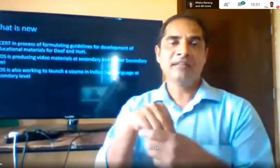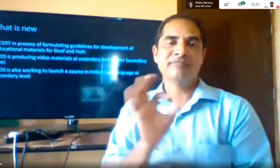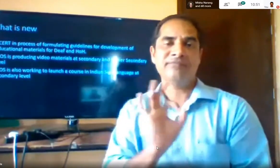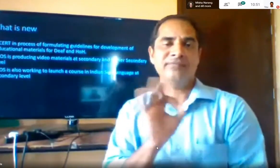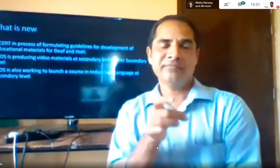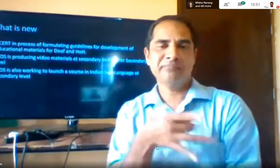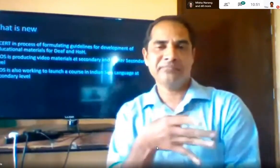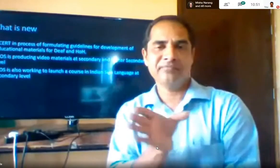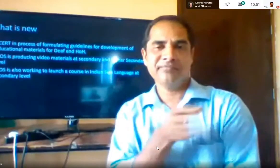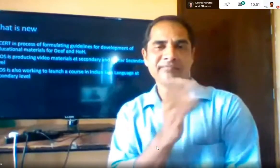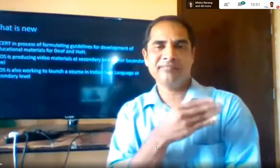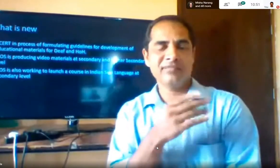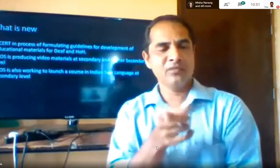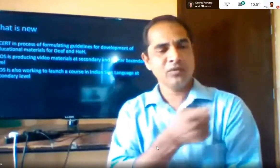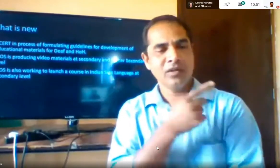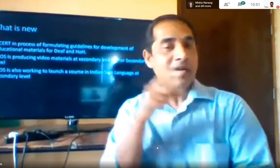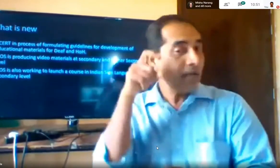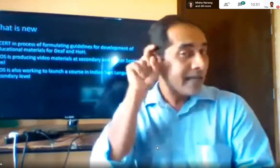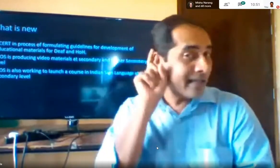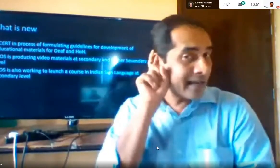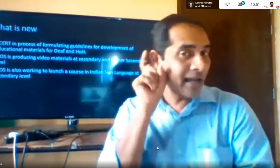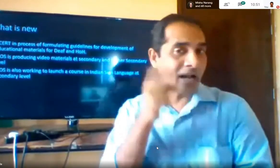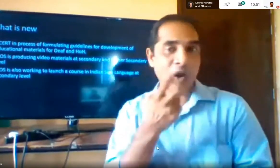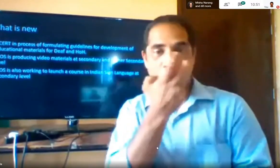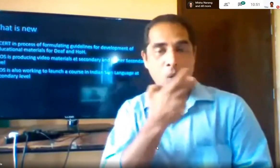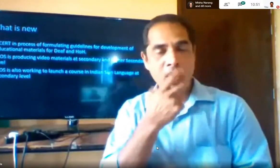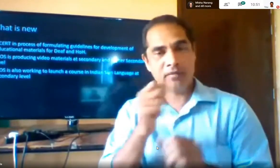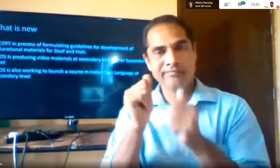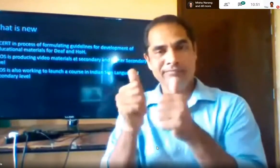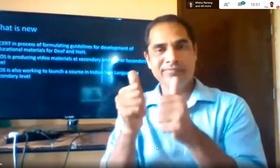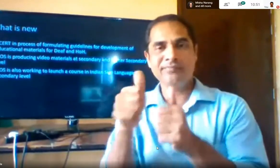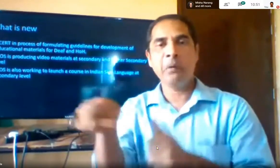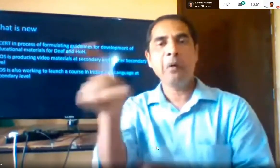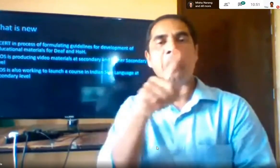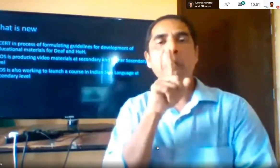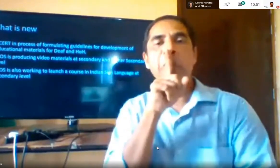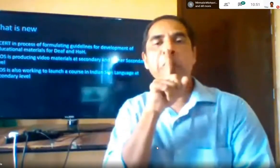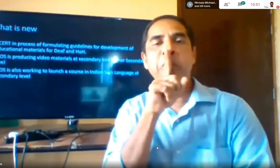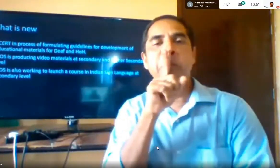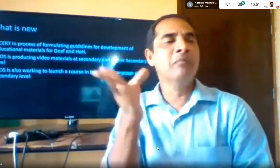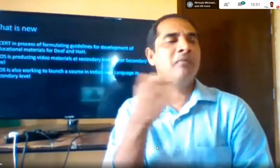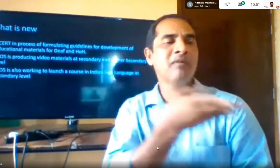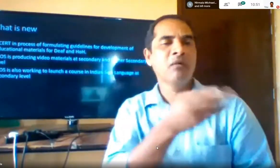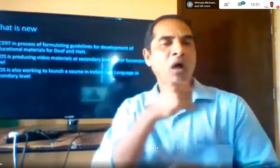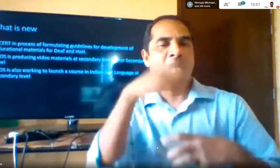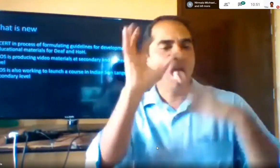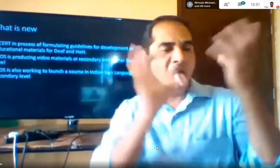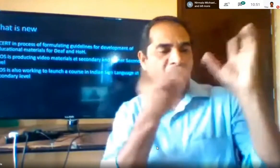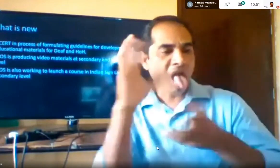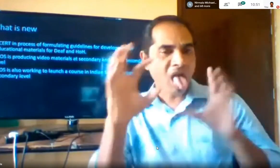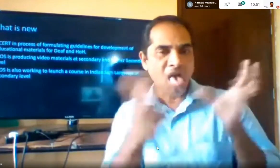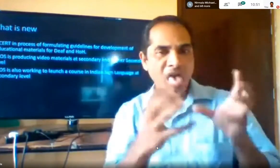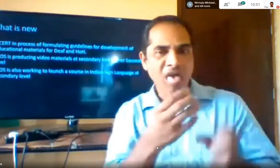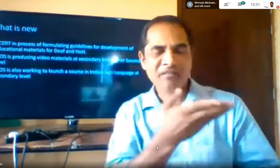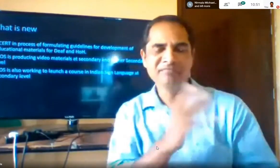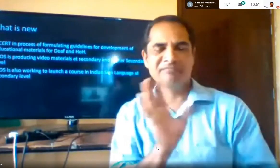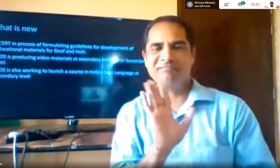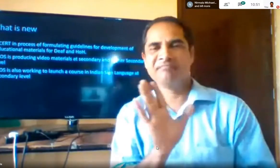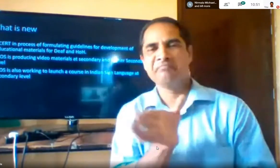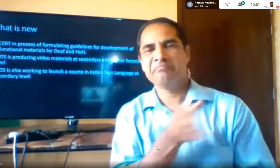We have to involve in that. First, we have to involve in that. Cochlear implant, hearing aid, everything is good, yes, but